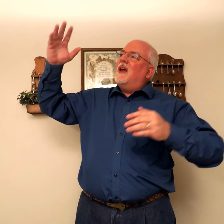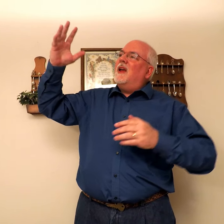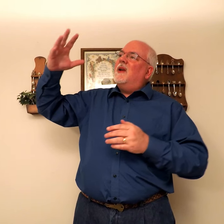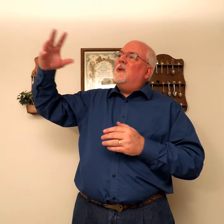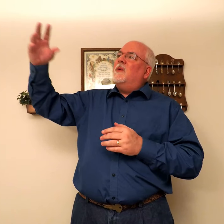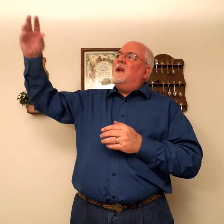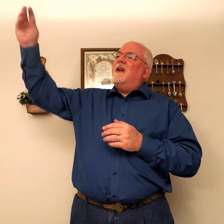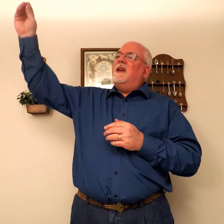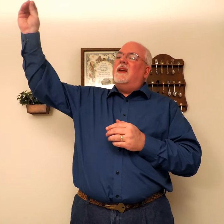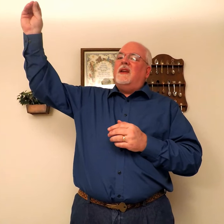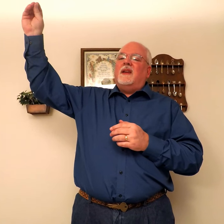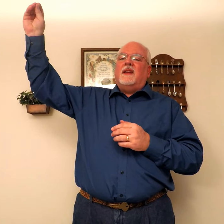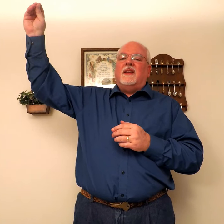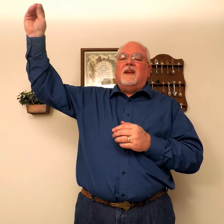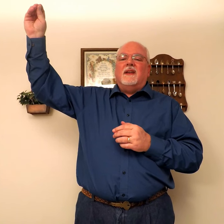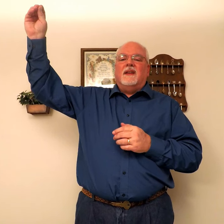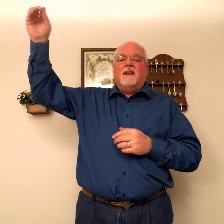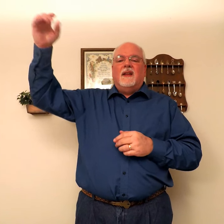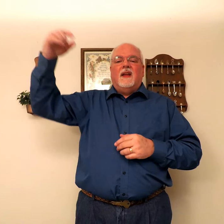fly away.